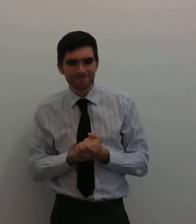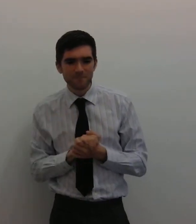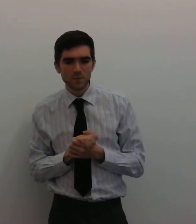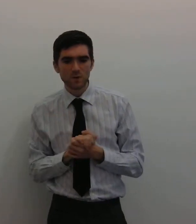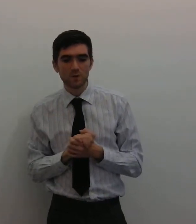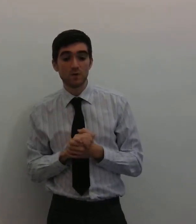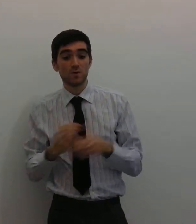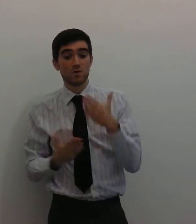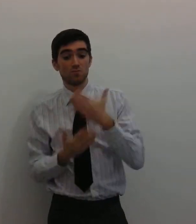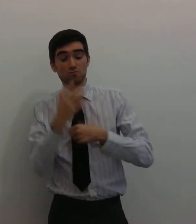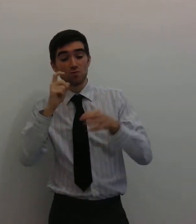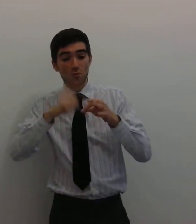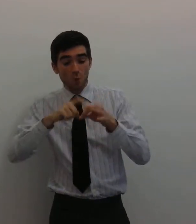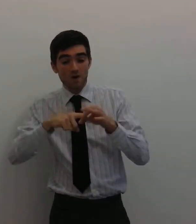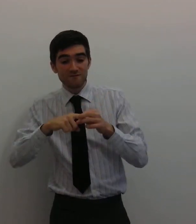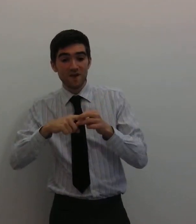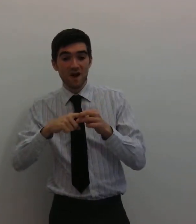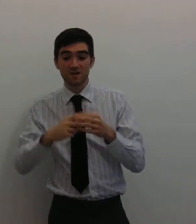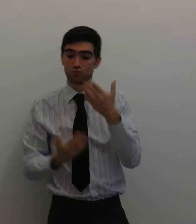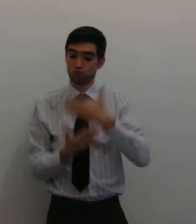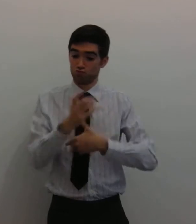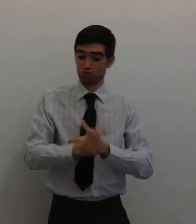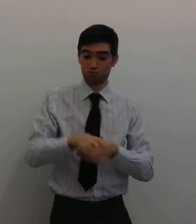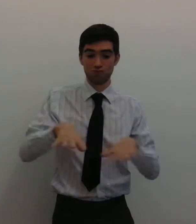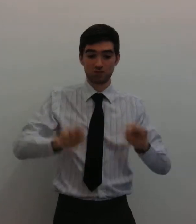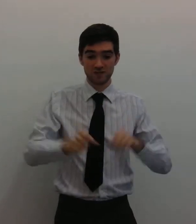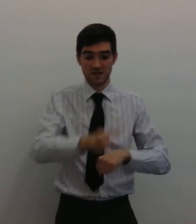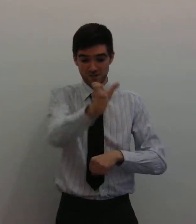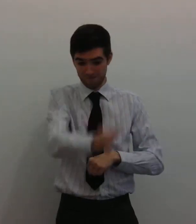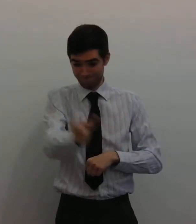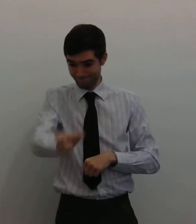newly qualified or new starters, you'll have 4 sheets of paper.